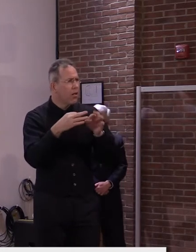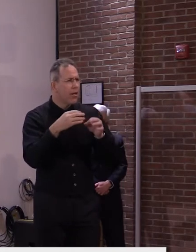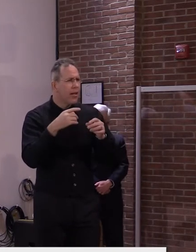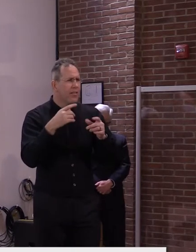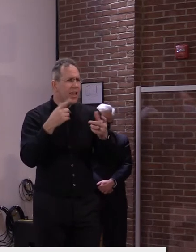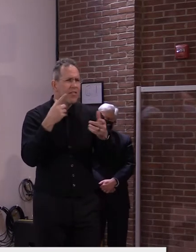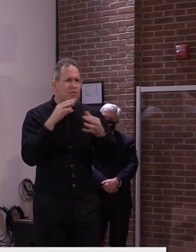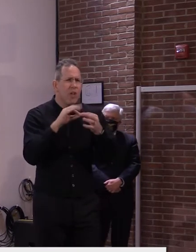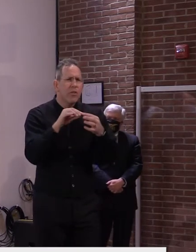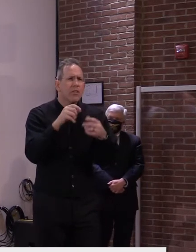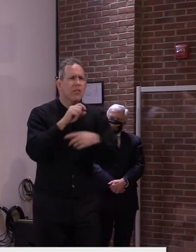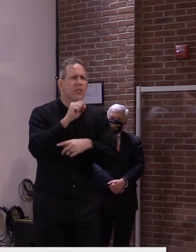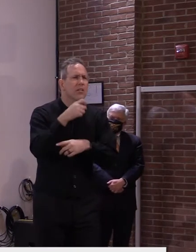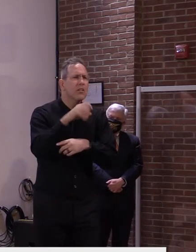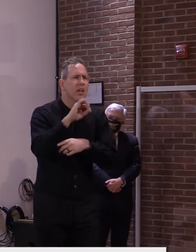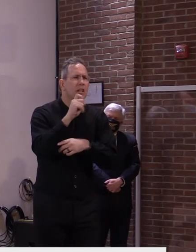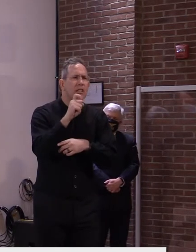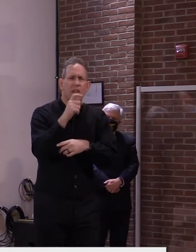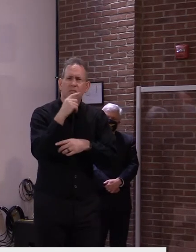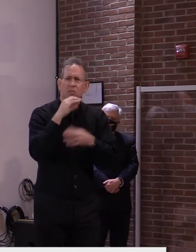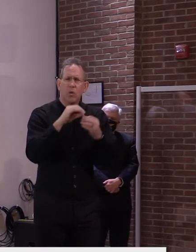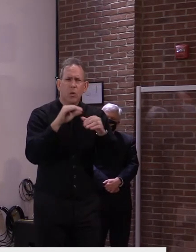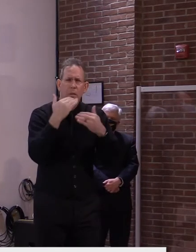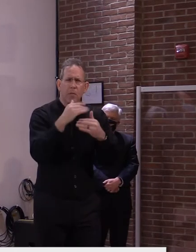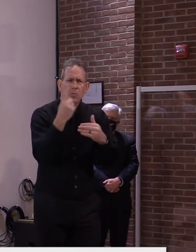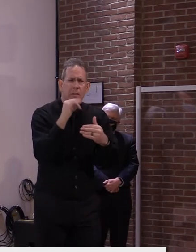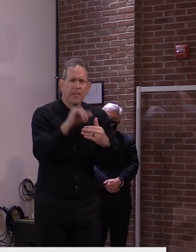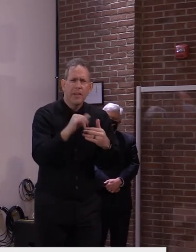Well, increasing taxes is